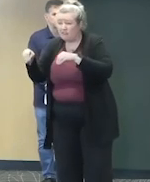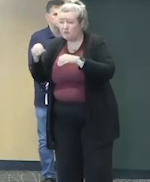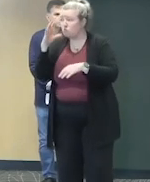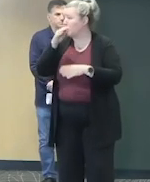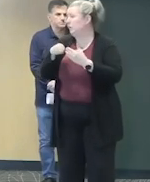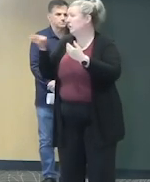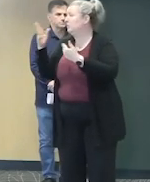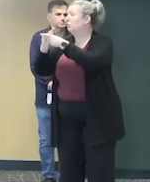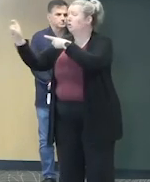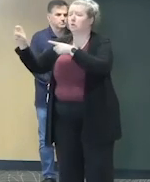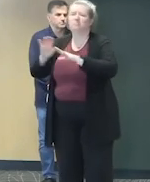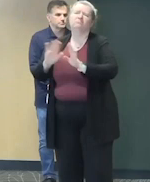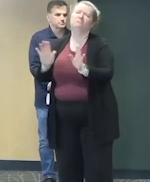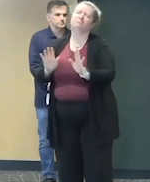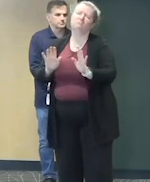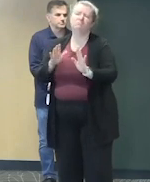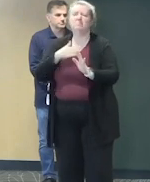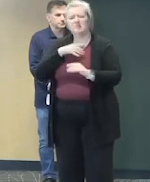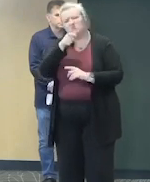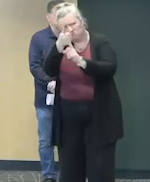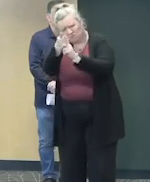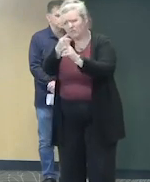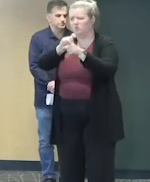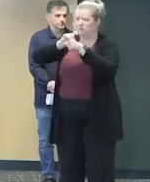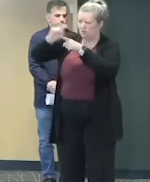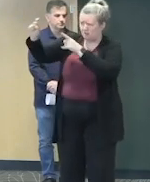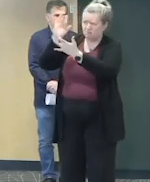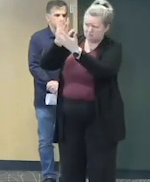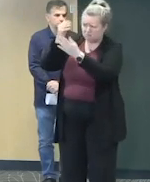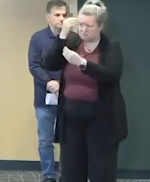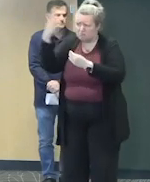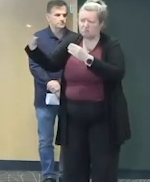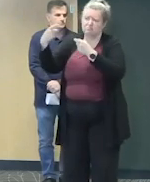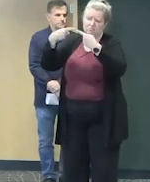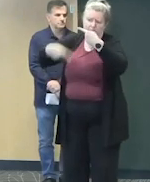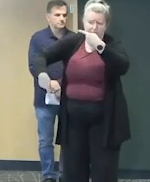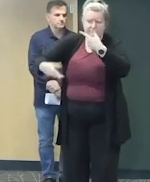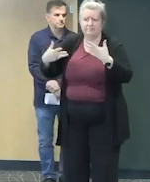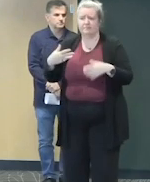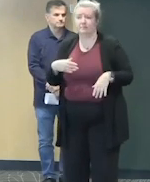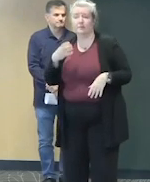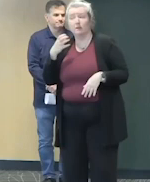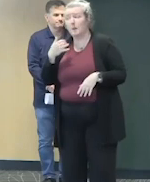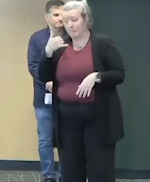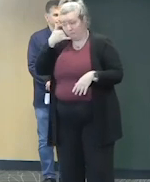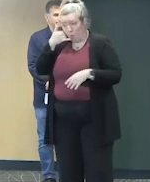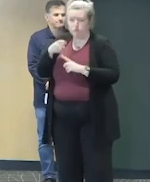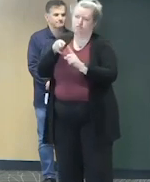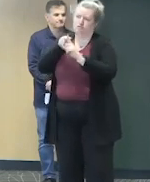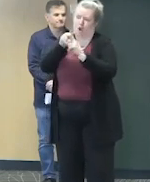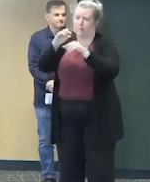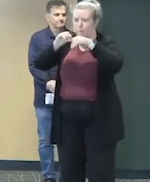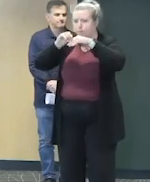utility and report the outage. Remember to charge your electronic devices, particularly your cell phones, so that you can make that call in the